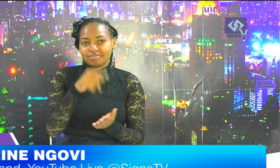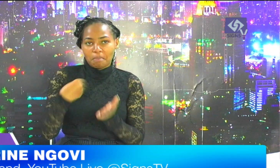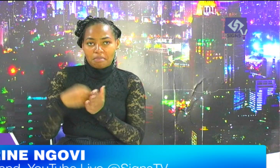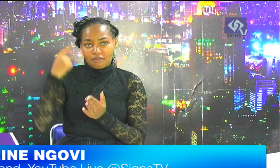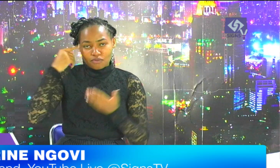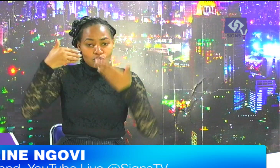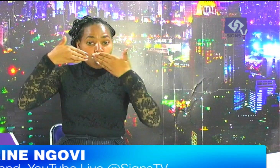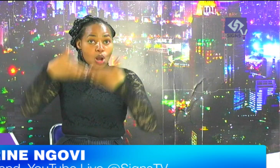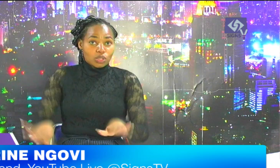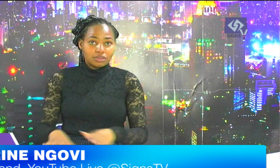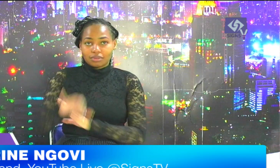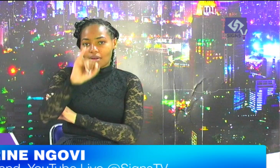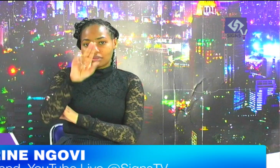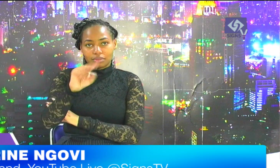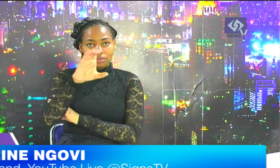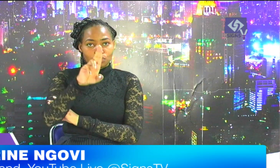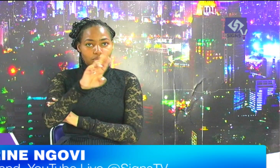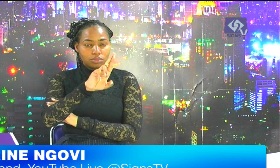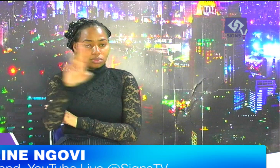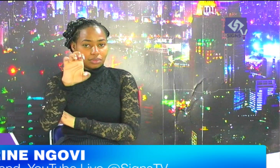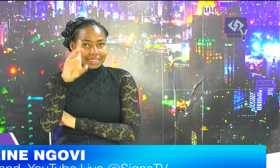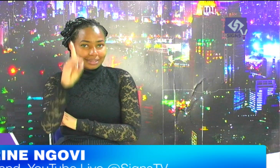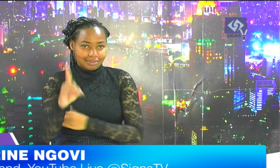Kenya shillings for the losses incurred.